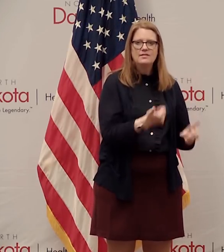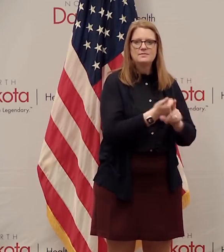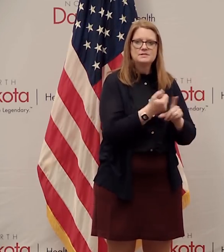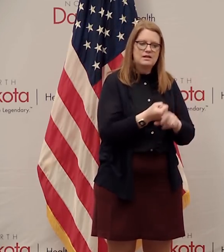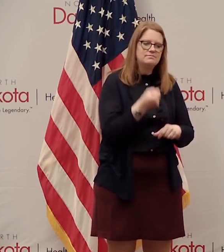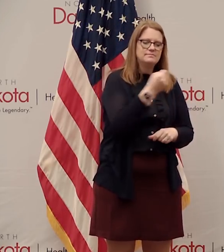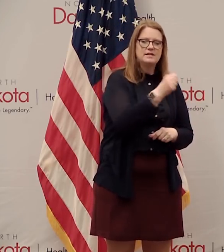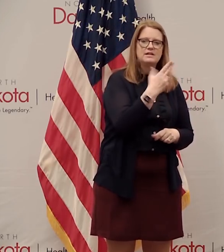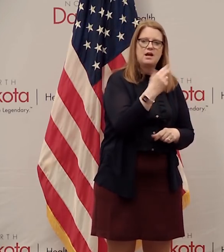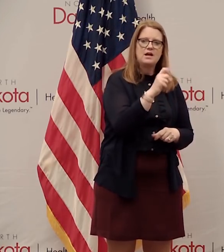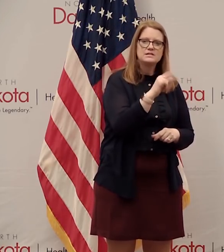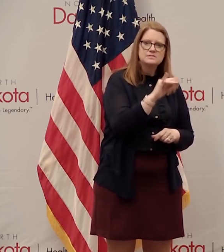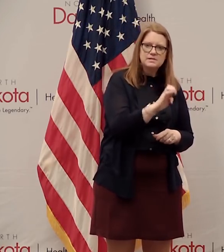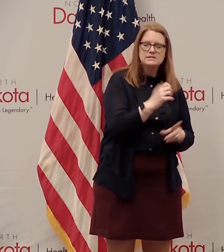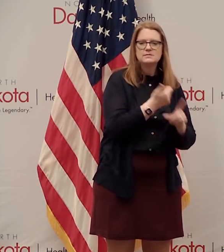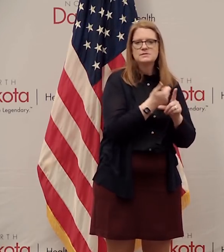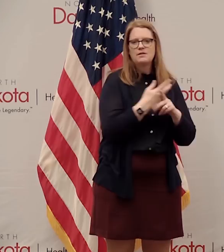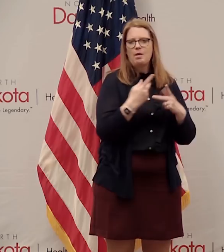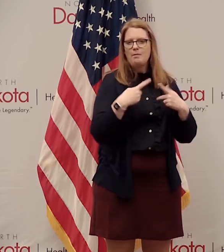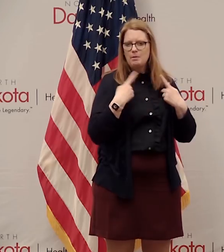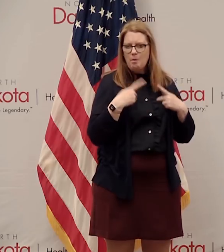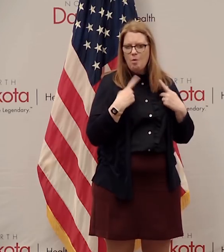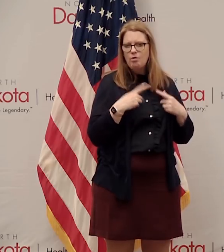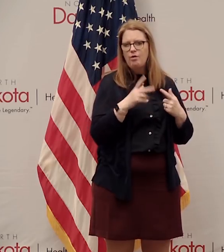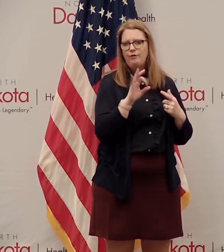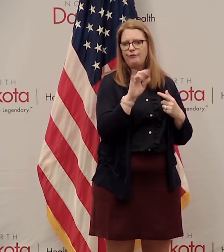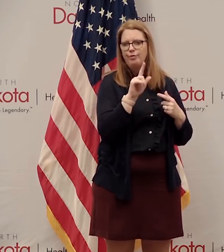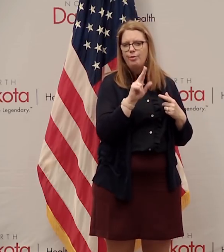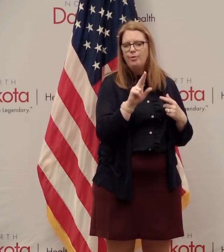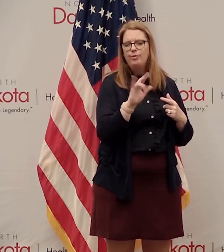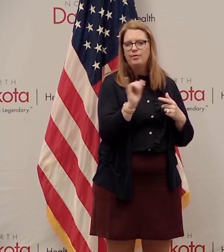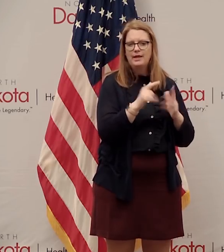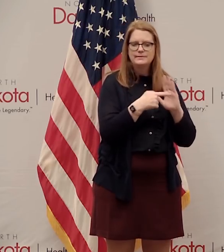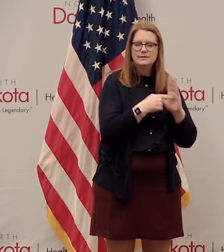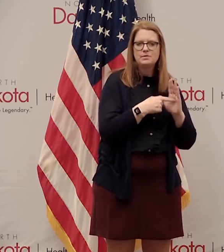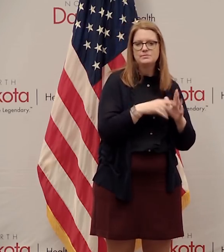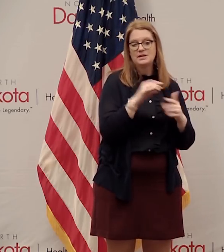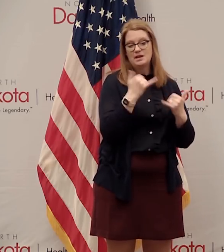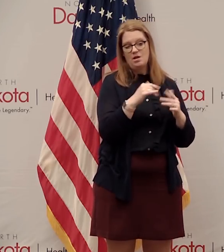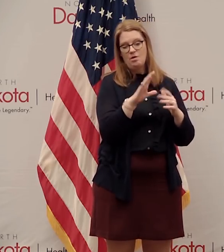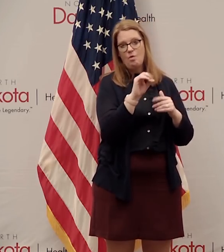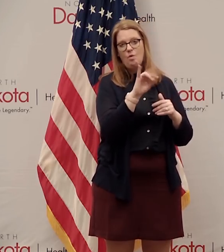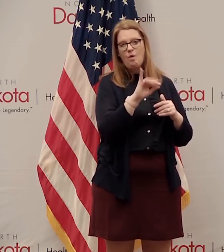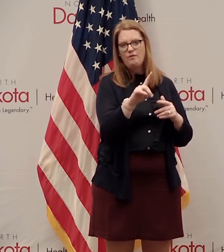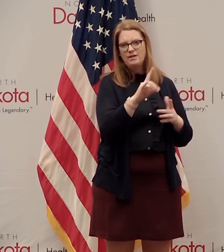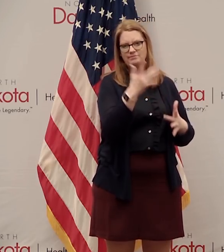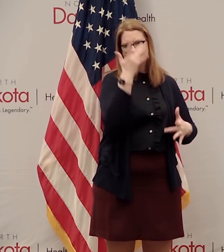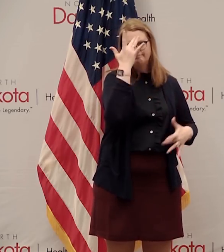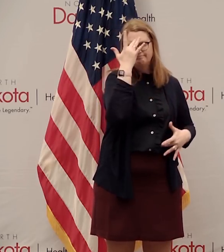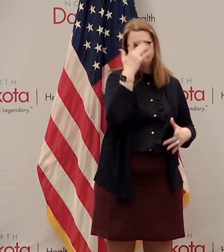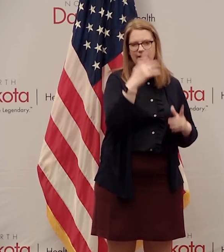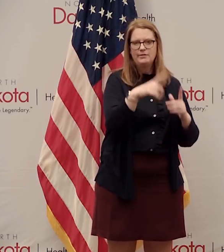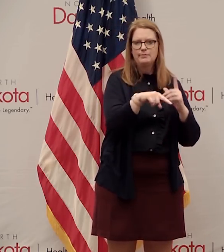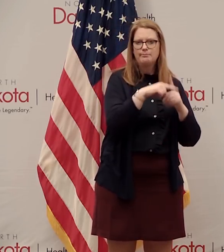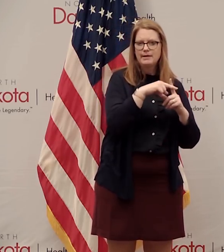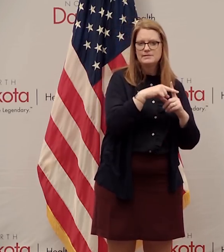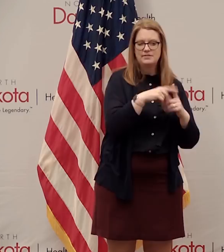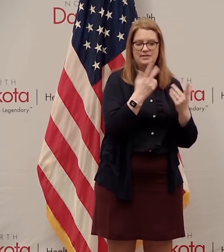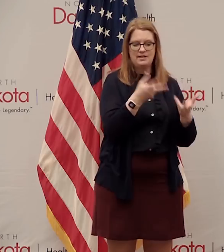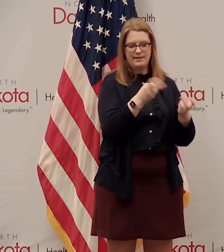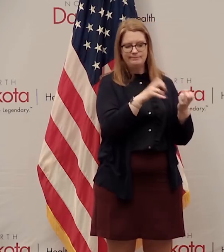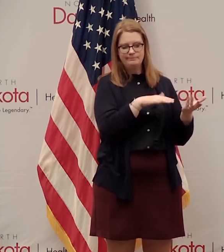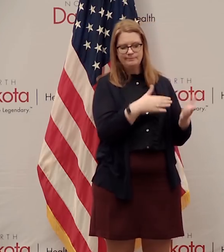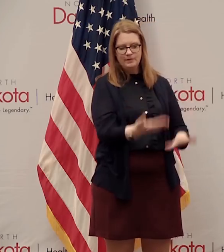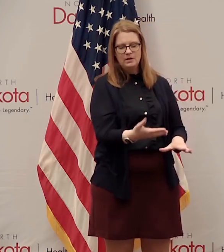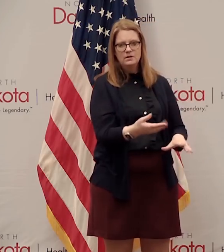got a form of pneumonia or flu-like symptoms, and then they get COVID and they're positive and they pass away. Then that might be a case